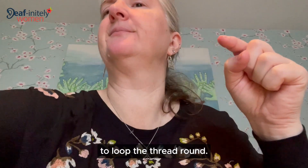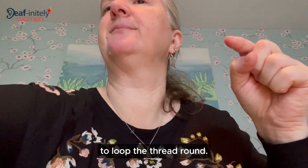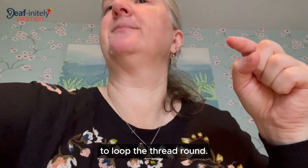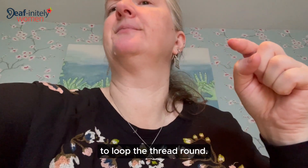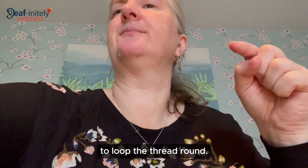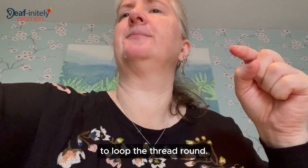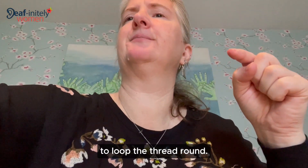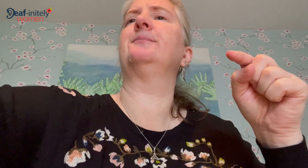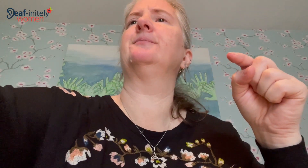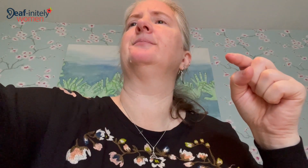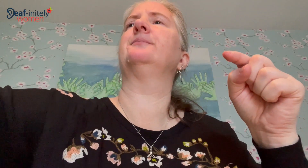thread round.